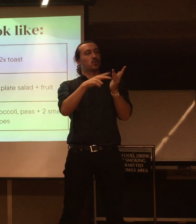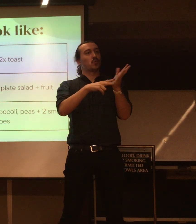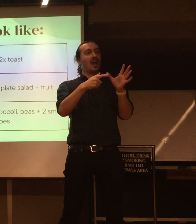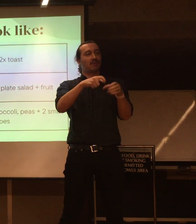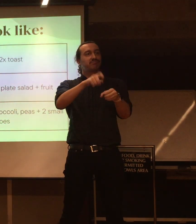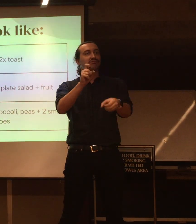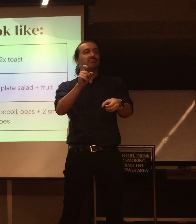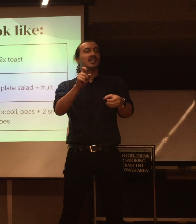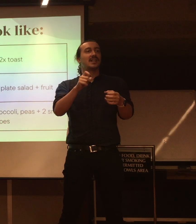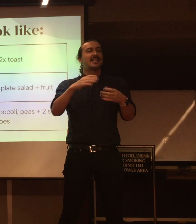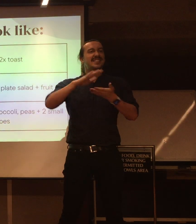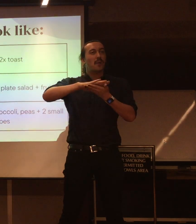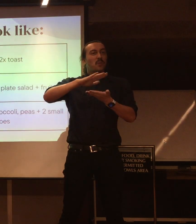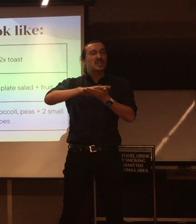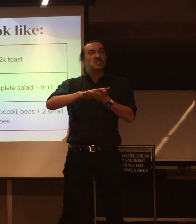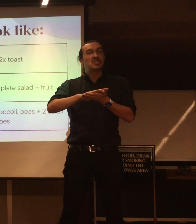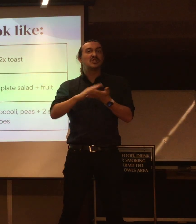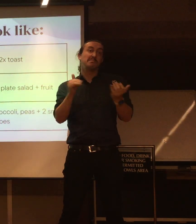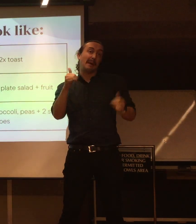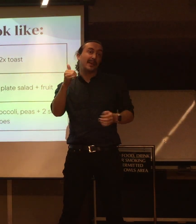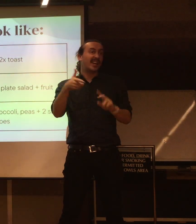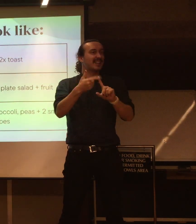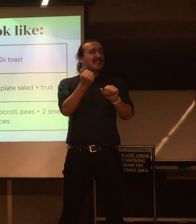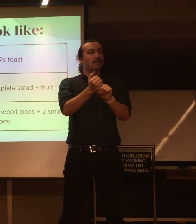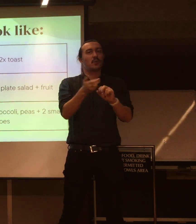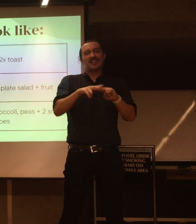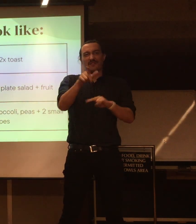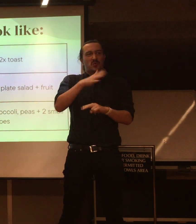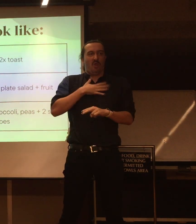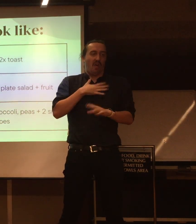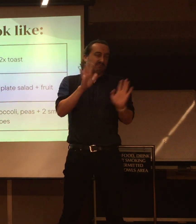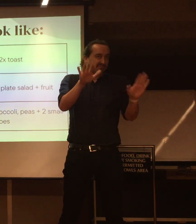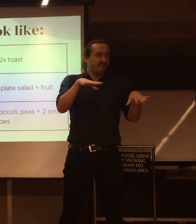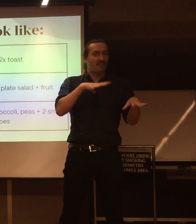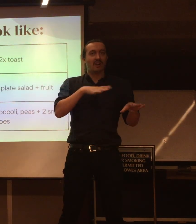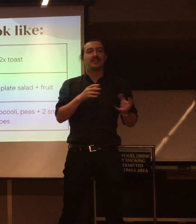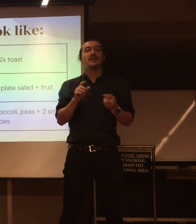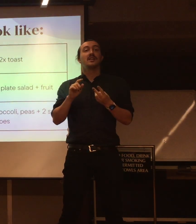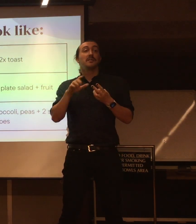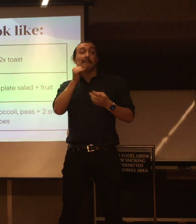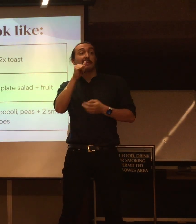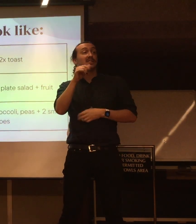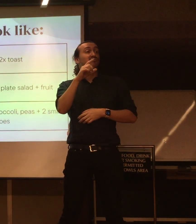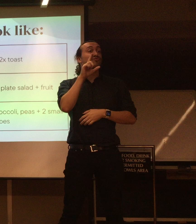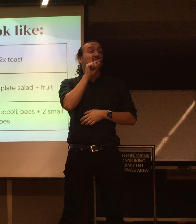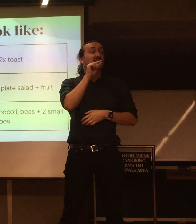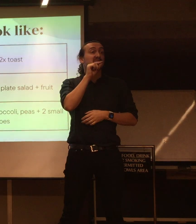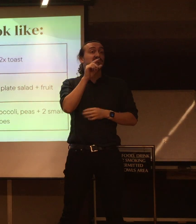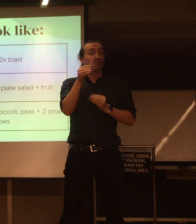tuna. Just an example. You could have chicken instead.